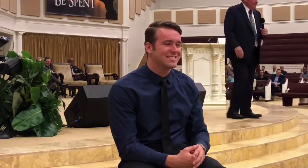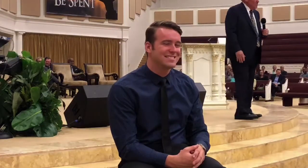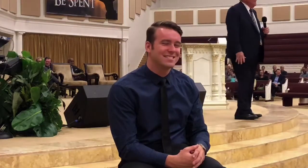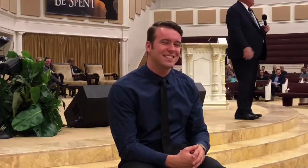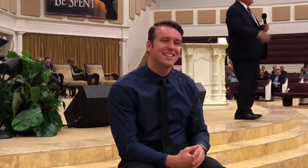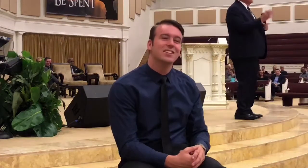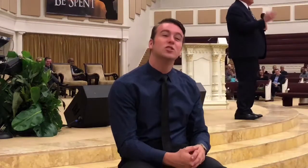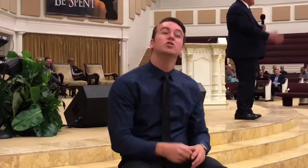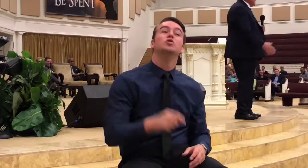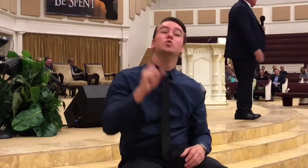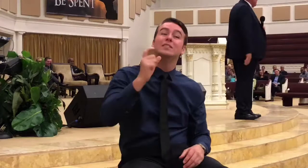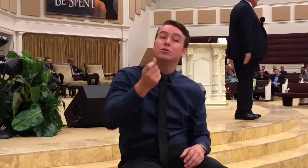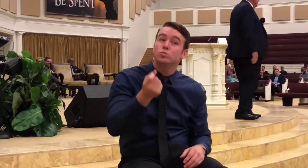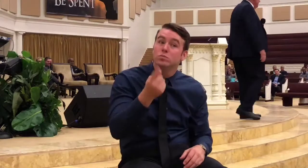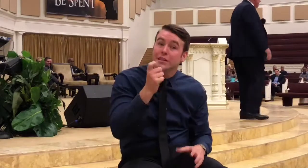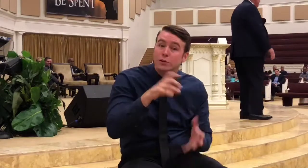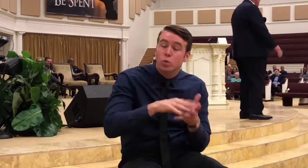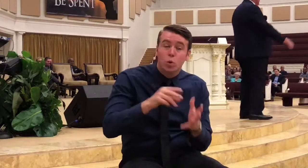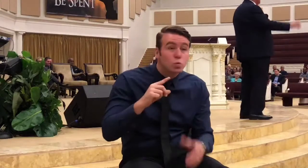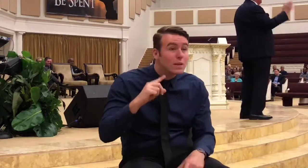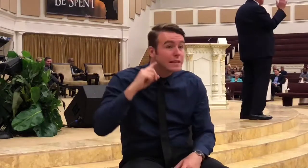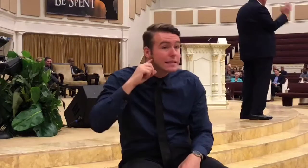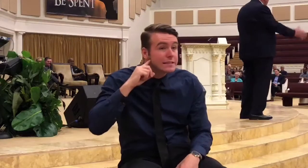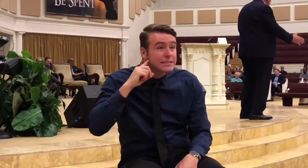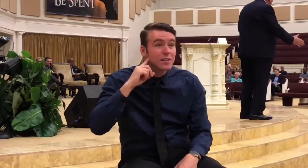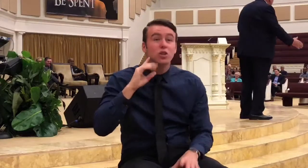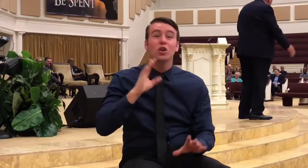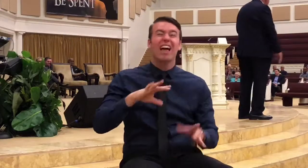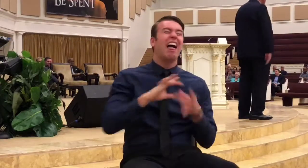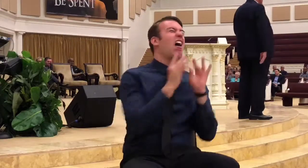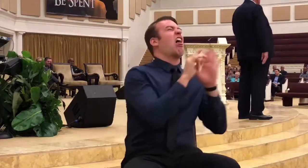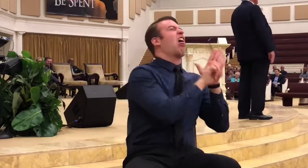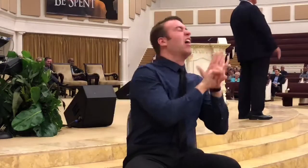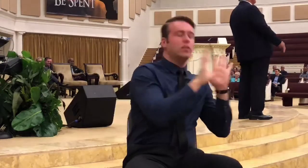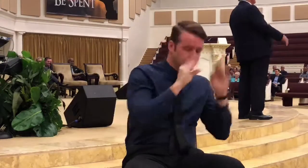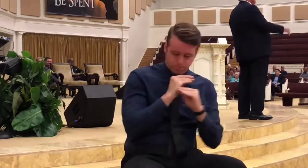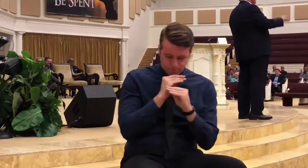Hallelujah. Amen. You need to learn to listen. You need to learn to shut up.